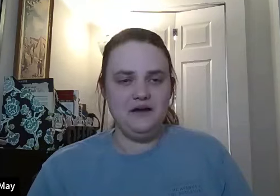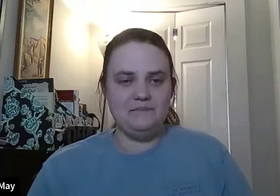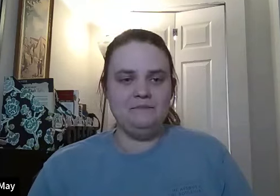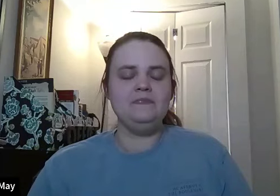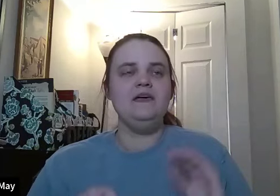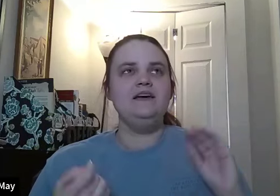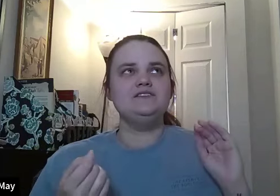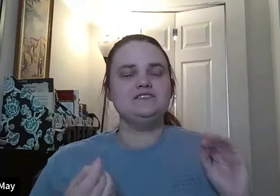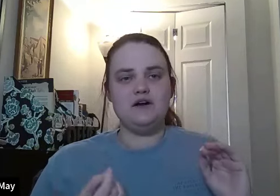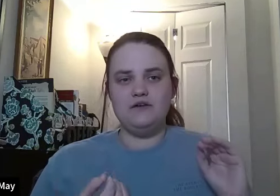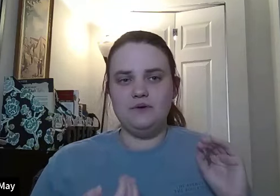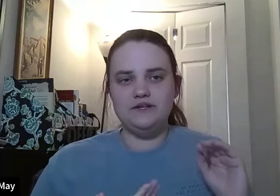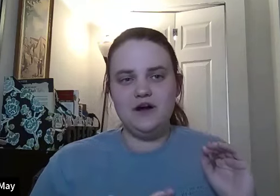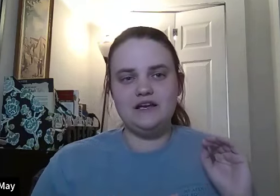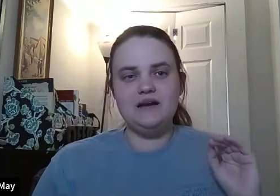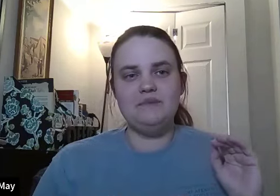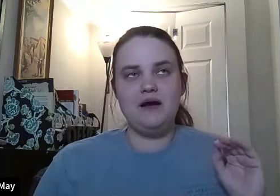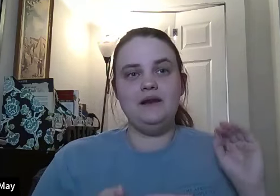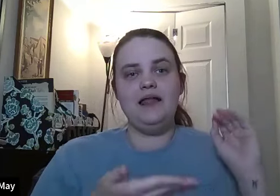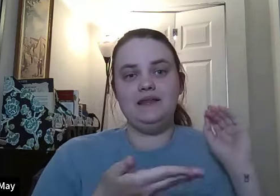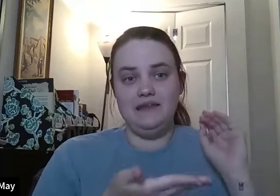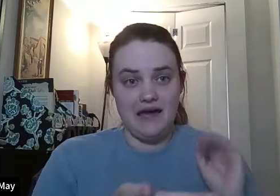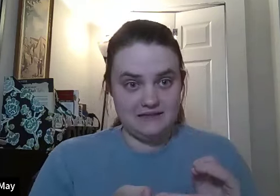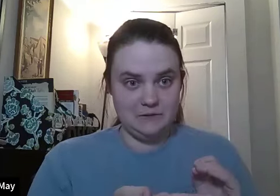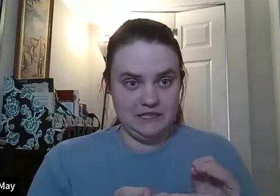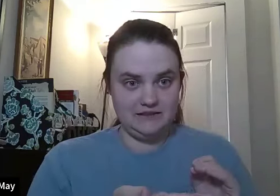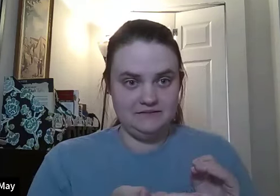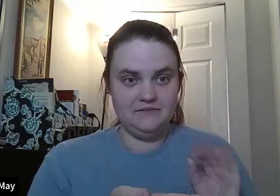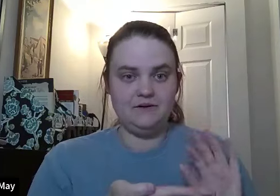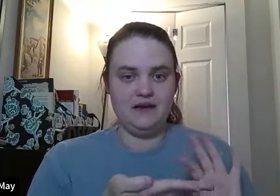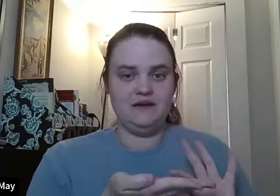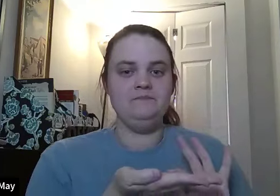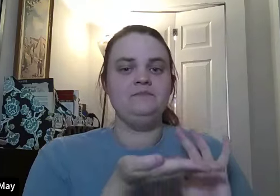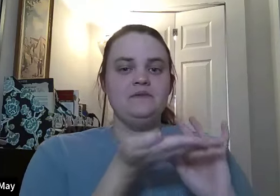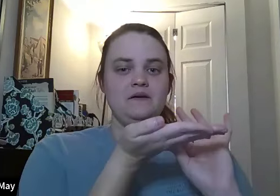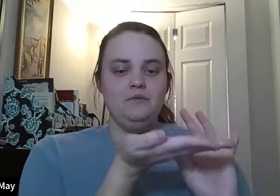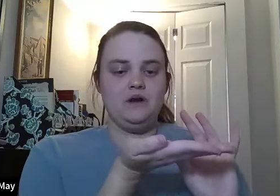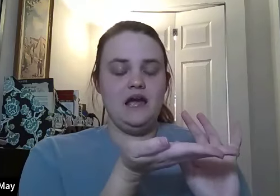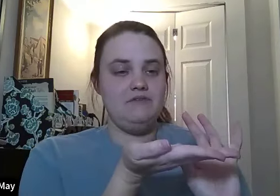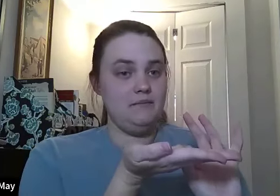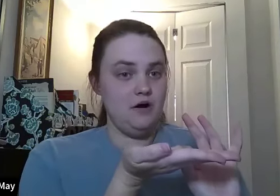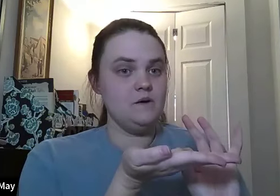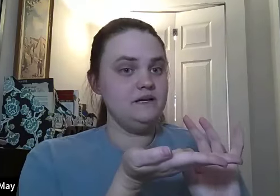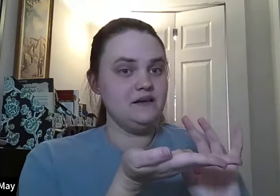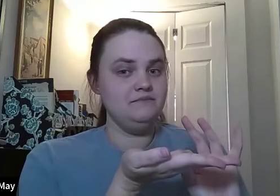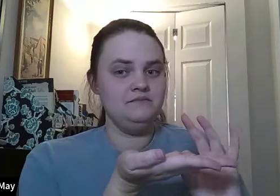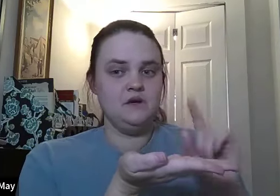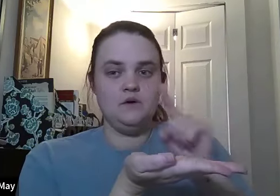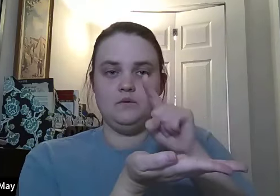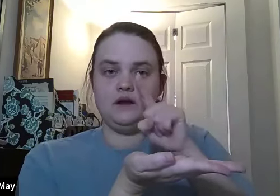Okay. So if we are talking about last week, okay, we're going to have that palm up again. We're going to